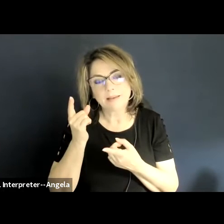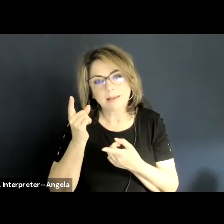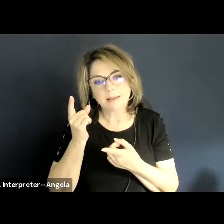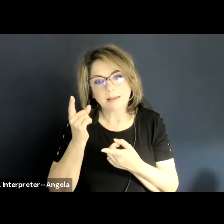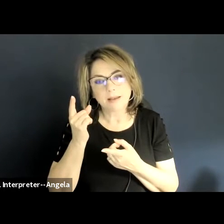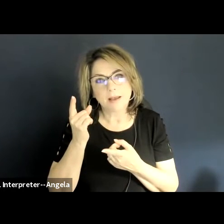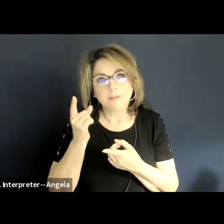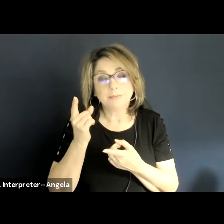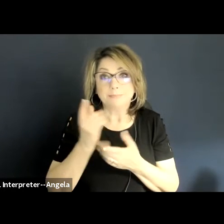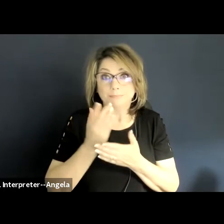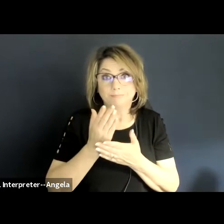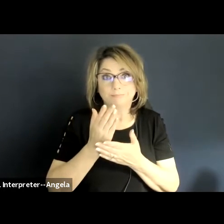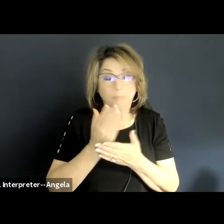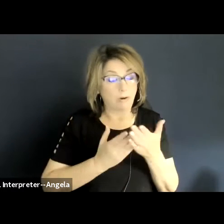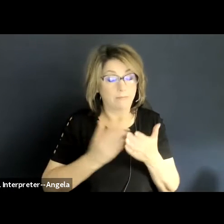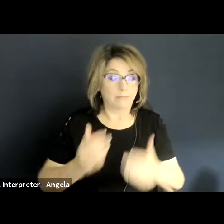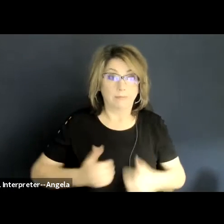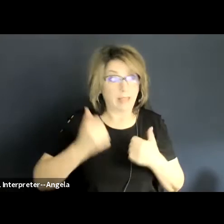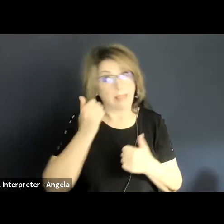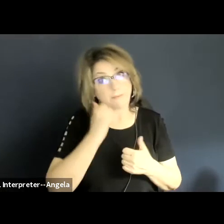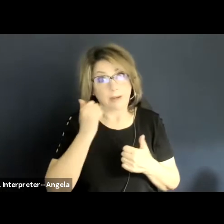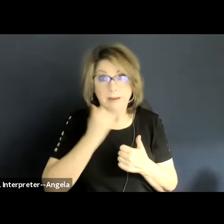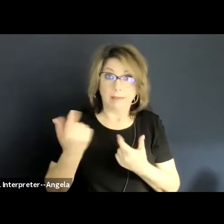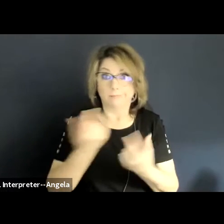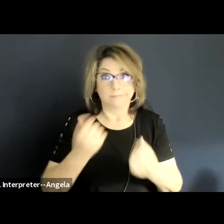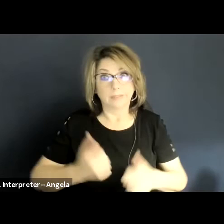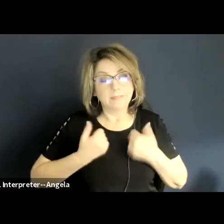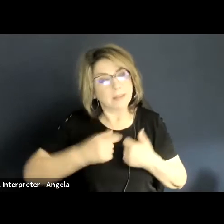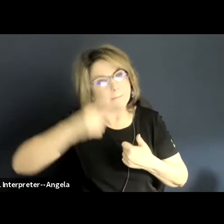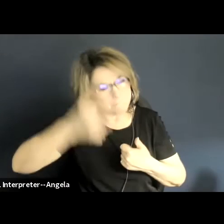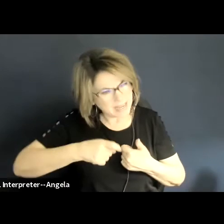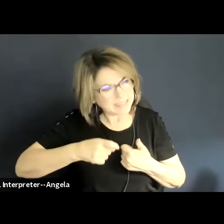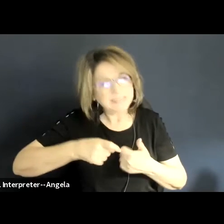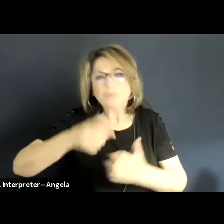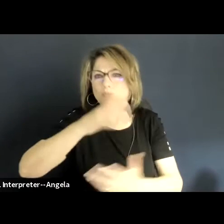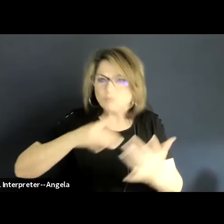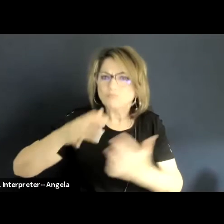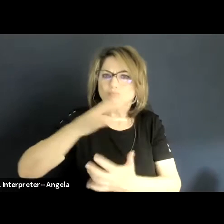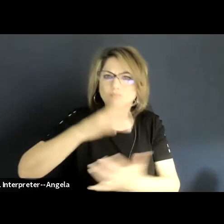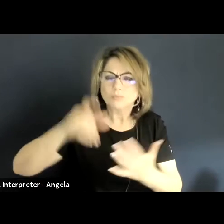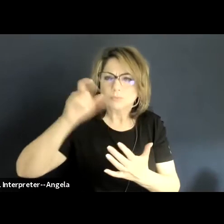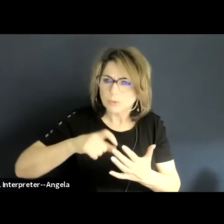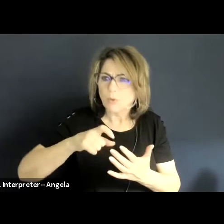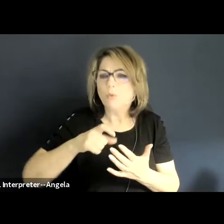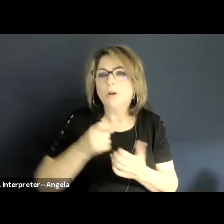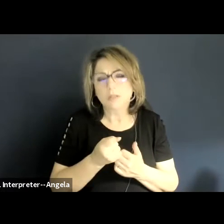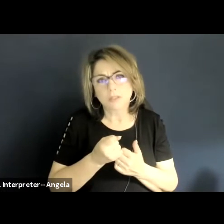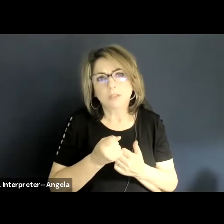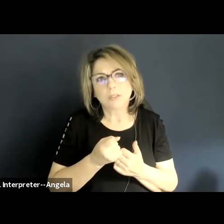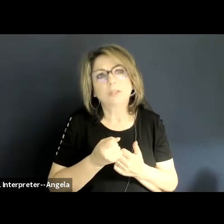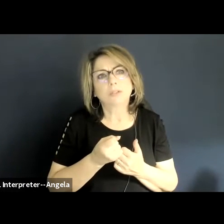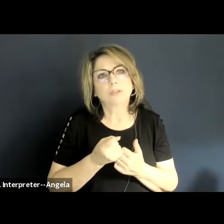part of living day to day, you have to have that opportunity to socialize. So resources can be set